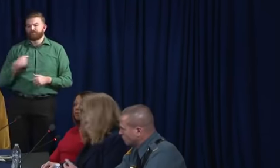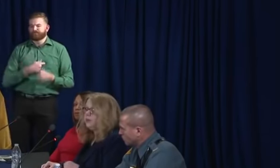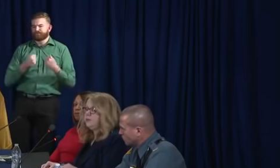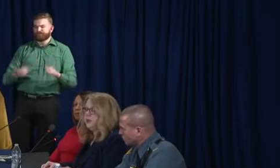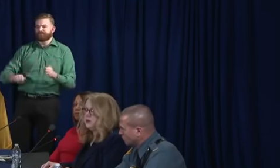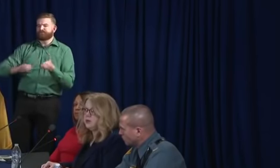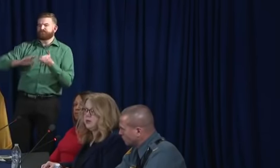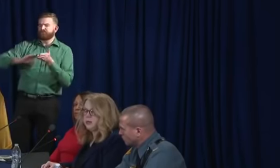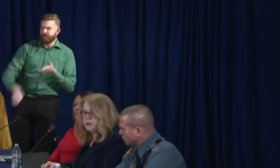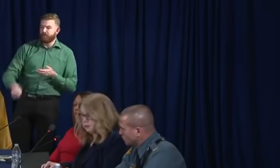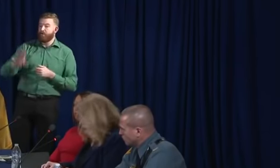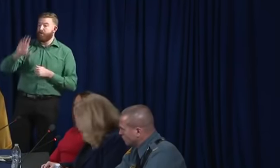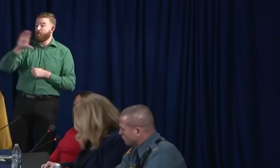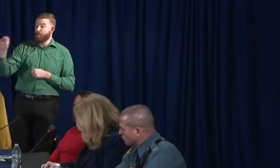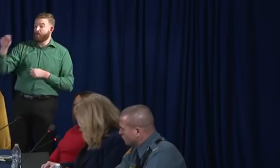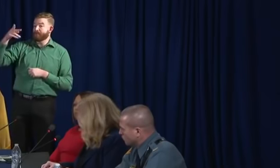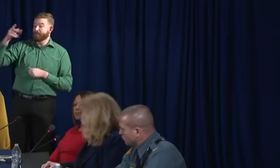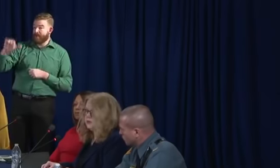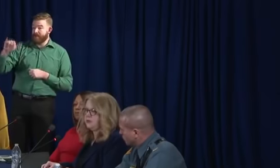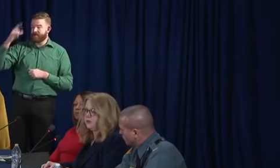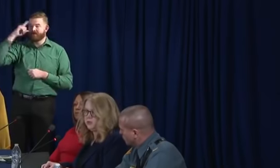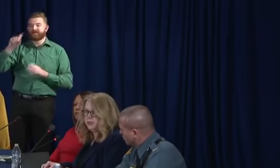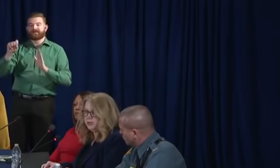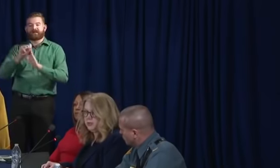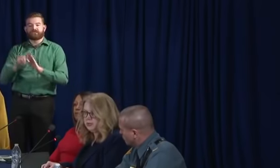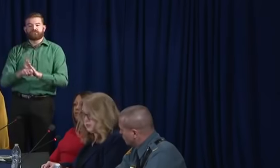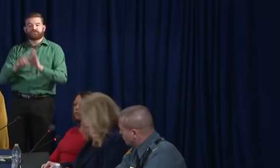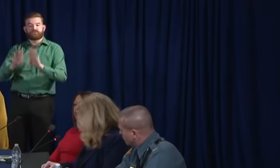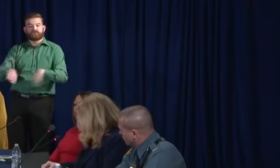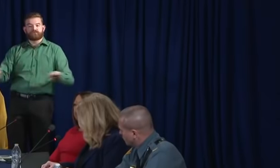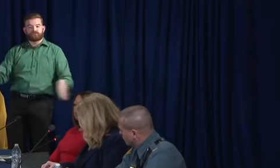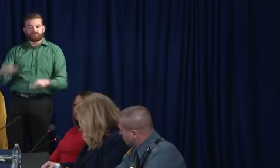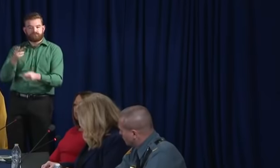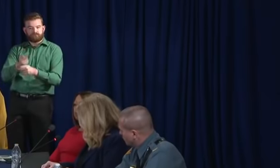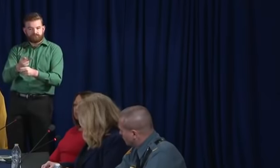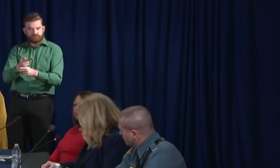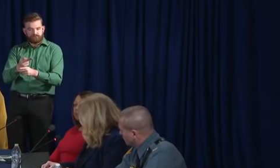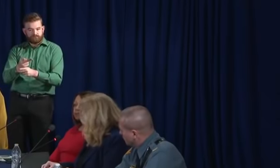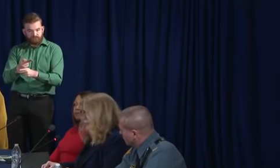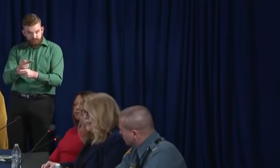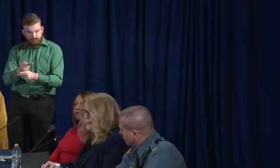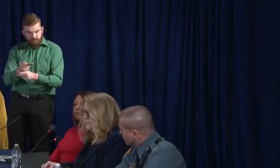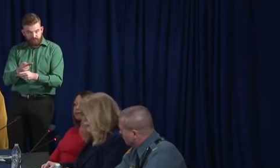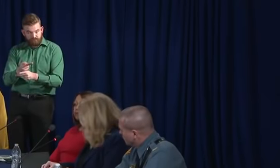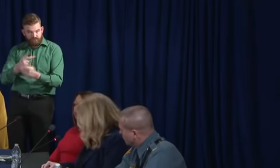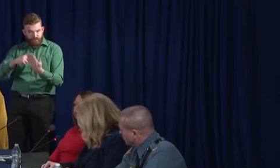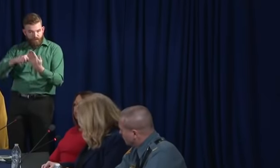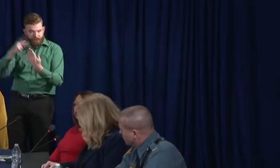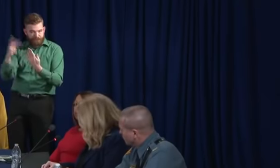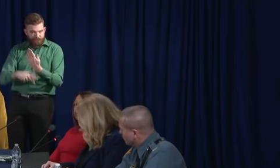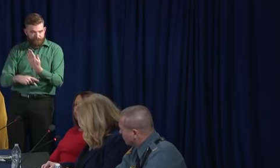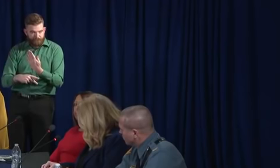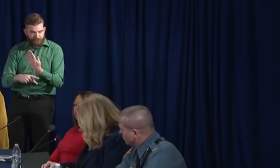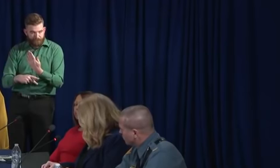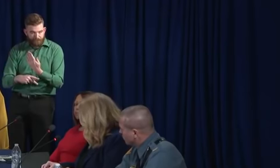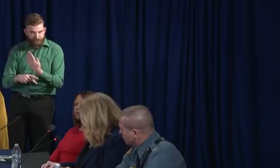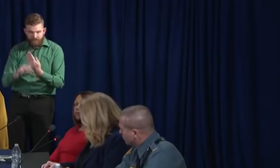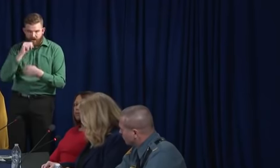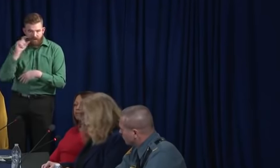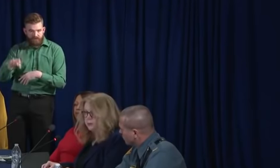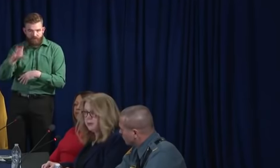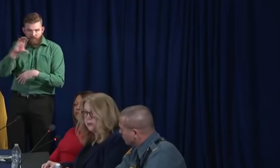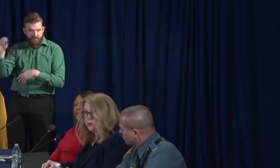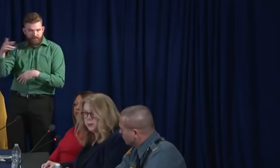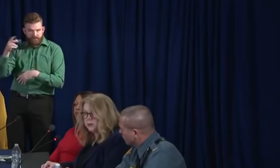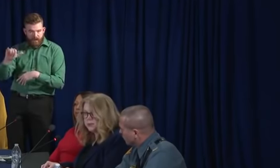program if parents are unable to pay because of COVID-19. We're providing enhanced payments to providers who are able